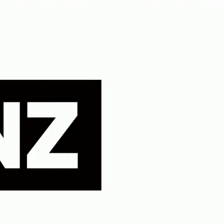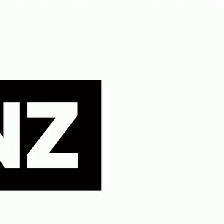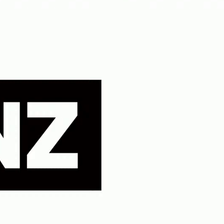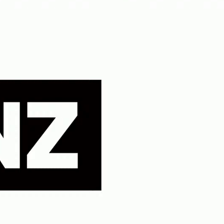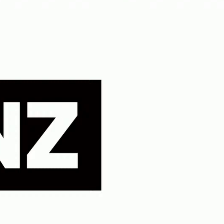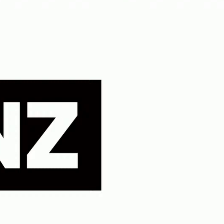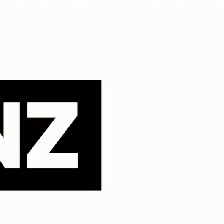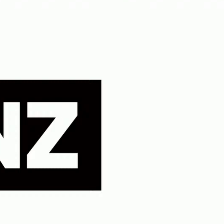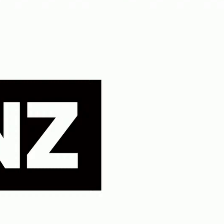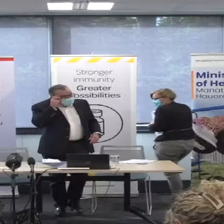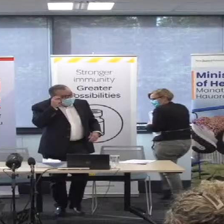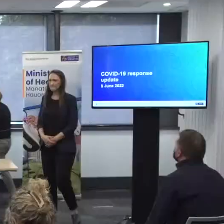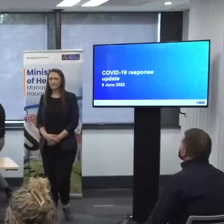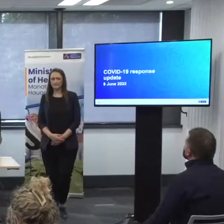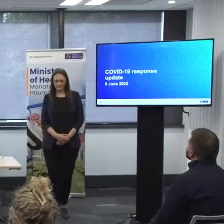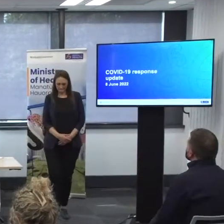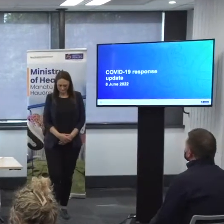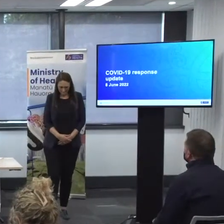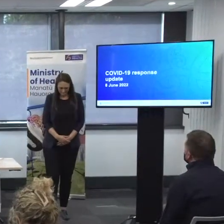I think so, yeah.